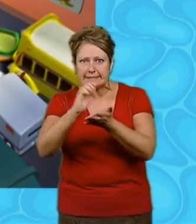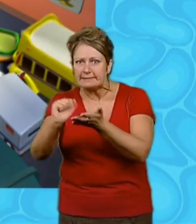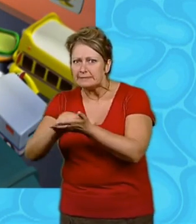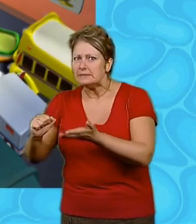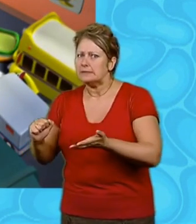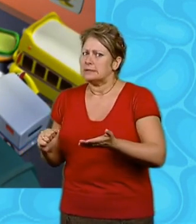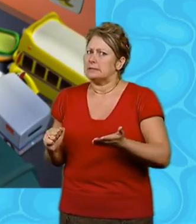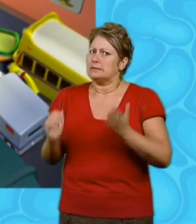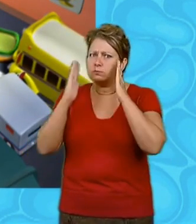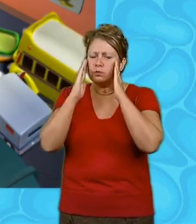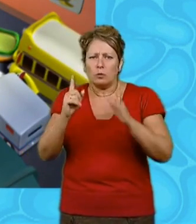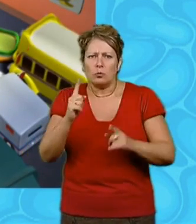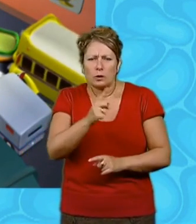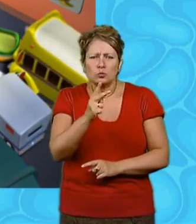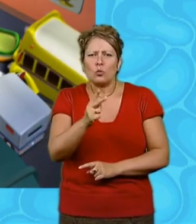wait.